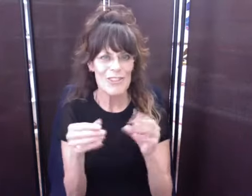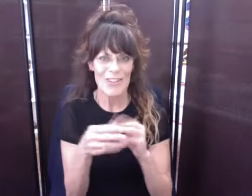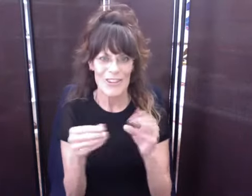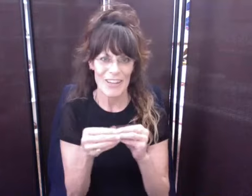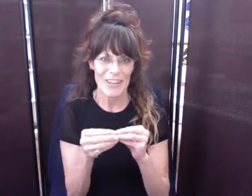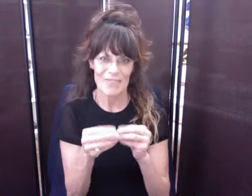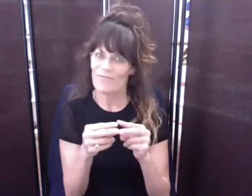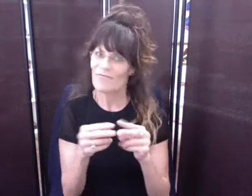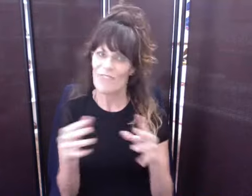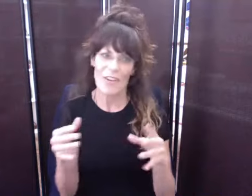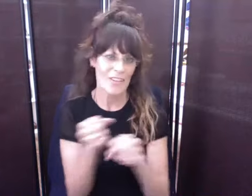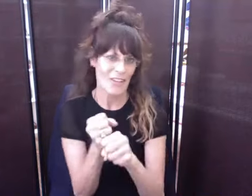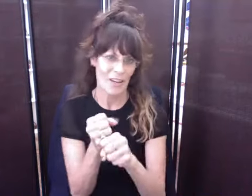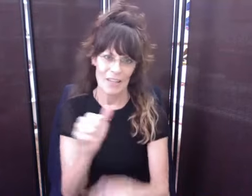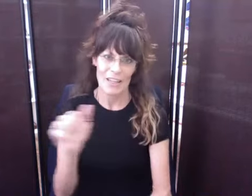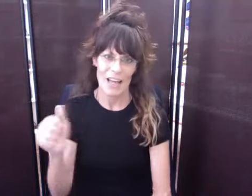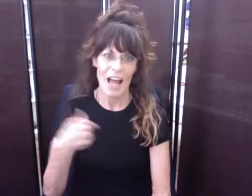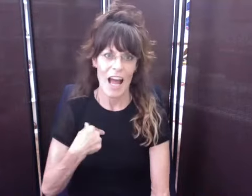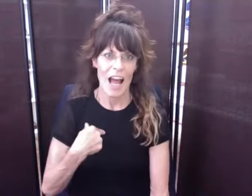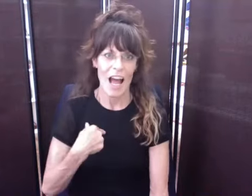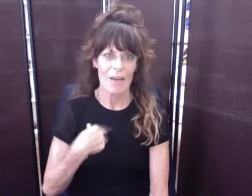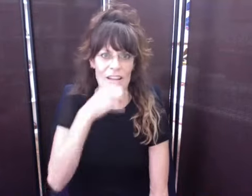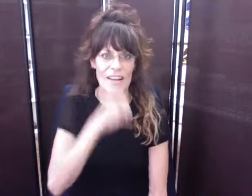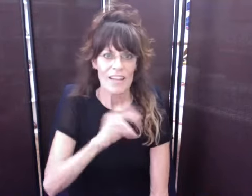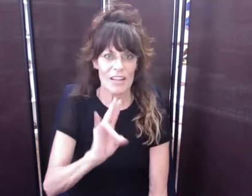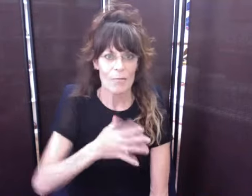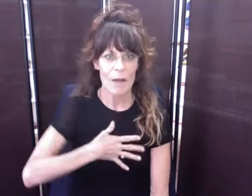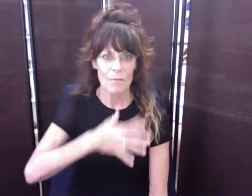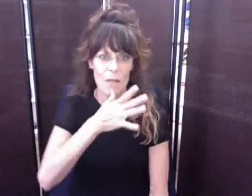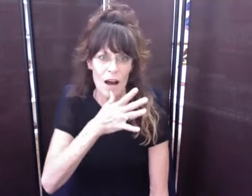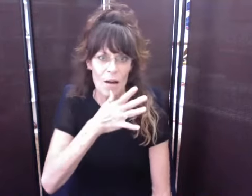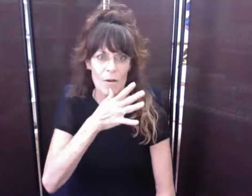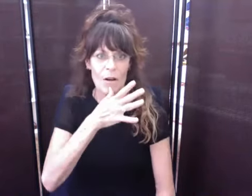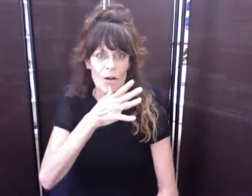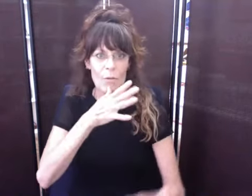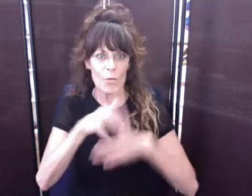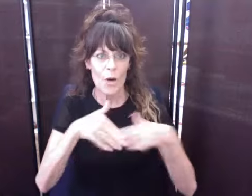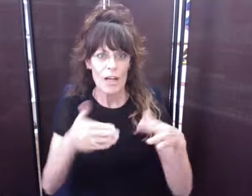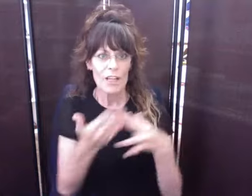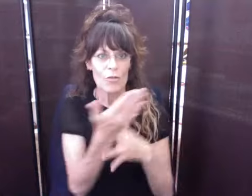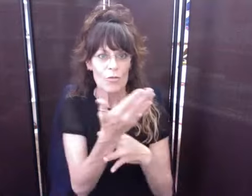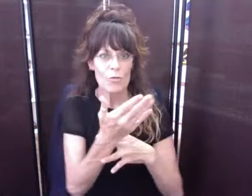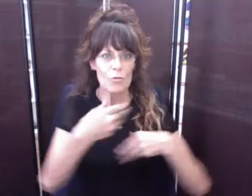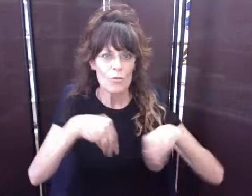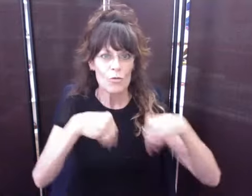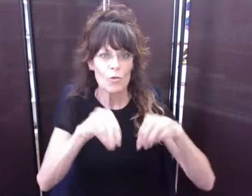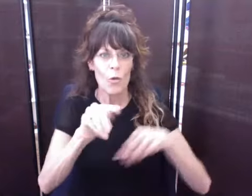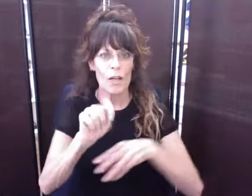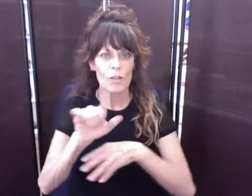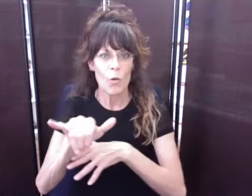of Alcoholics Anonymous. I was 7 years old, and my mom was walking me through Toys R Us. And it was right after my dad had died. It was the November after my dad